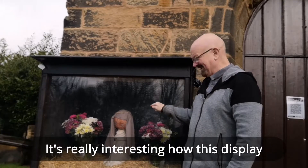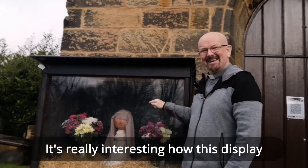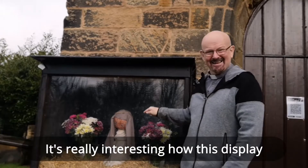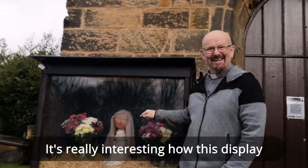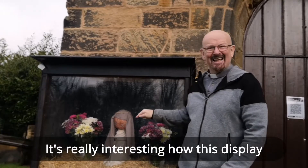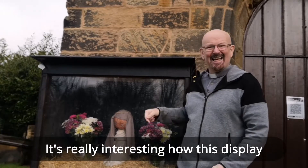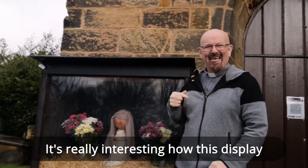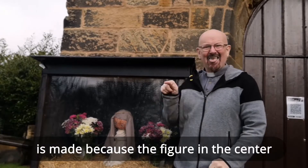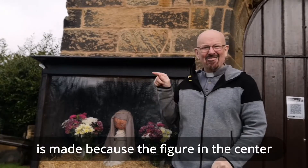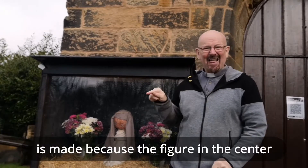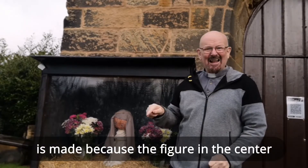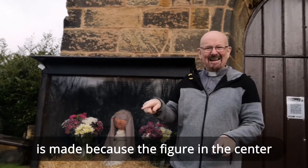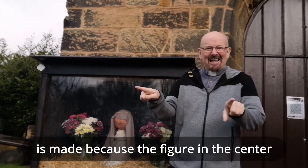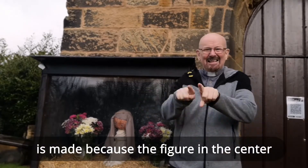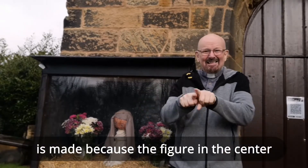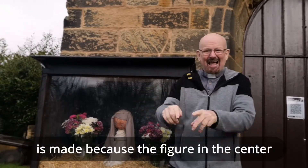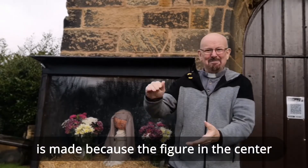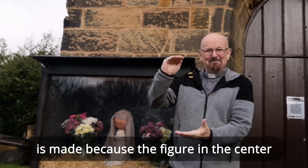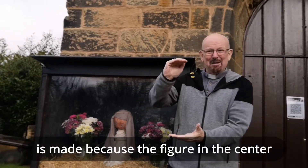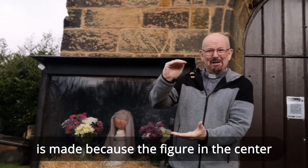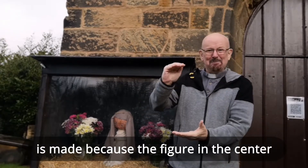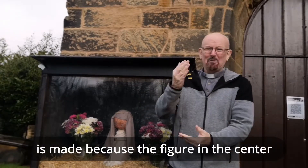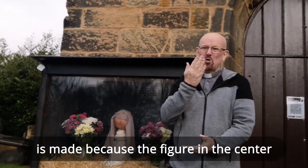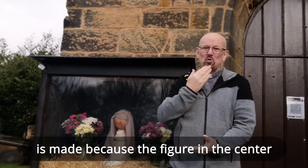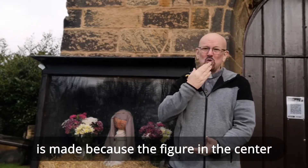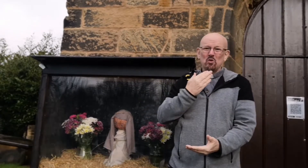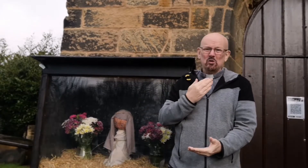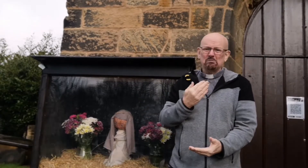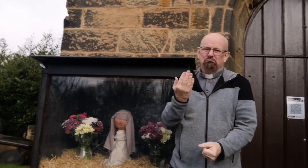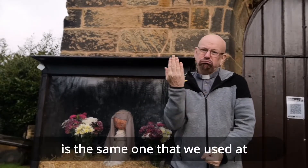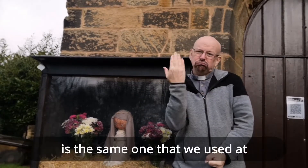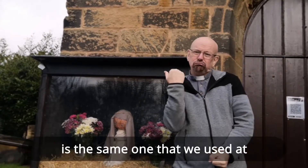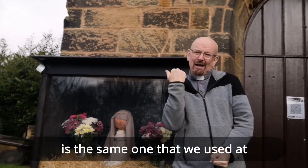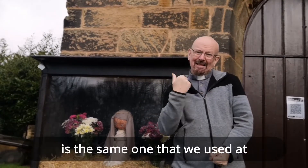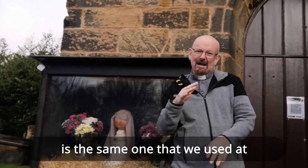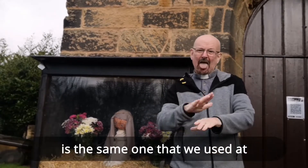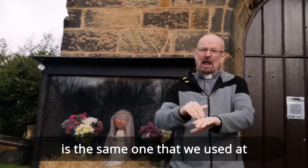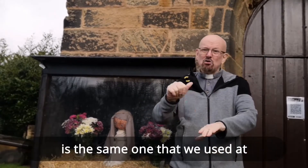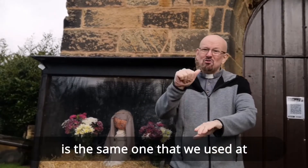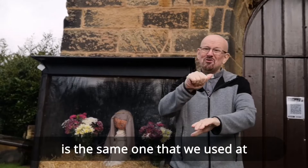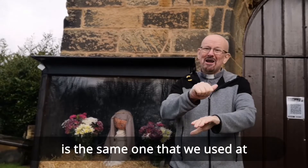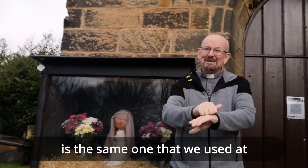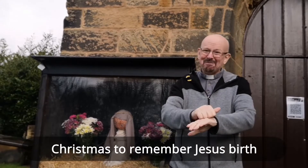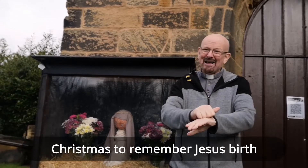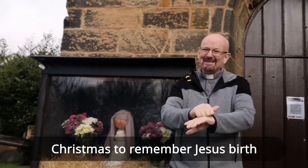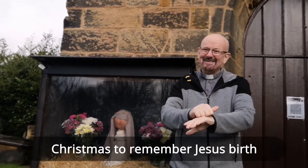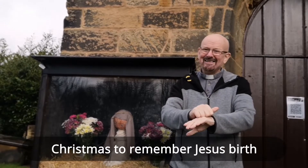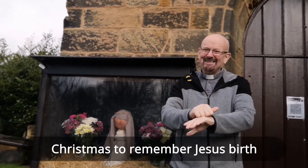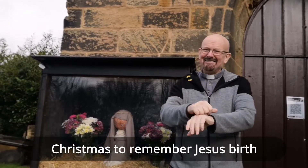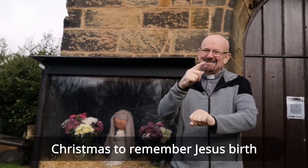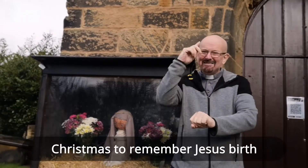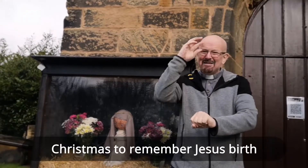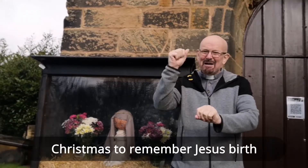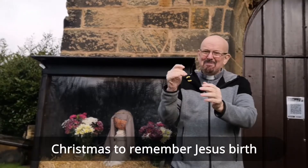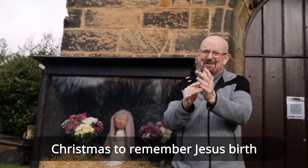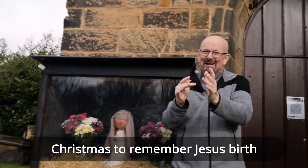how this display is made, because the figure in the centre is the same one that we used at Christmas